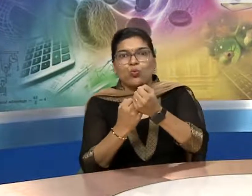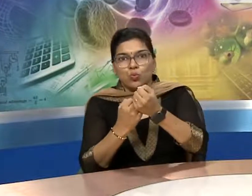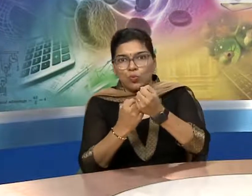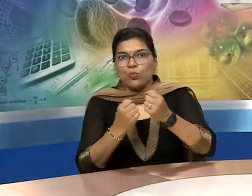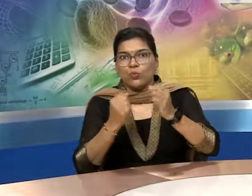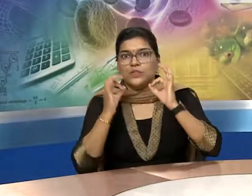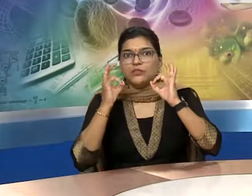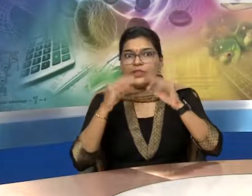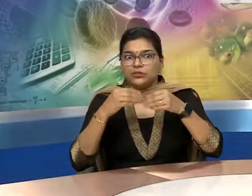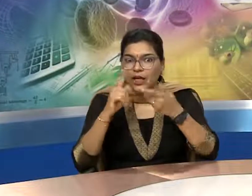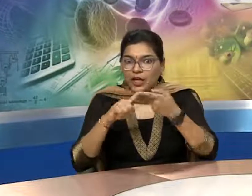education center,